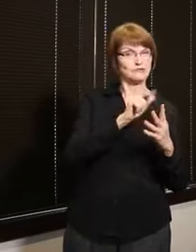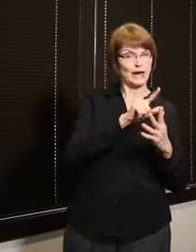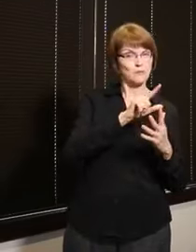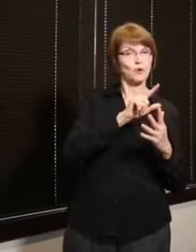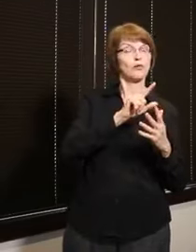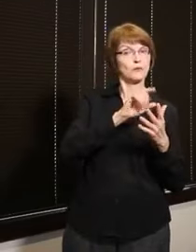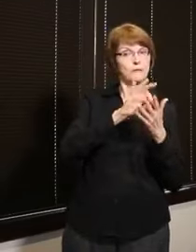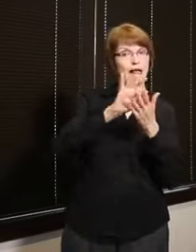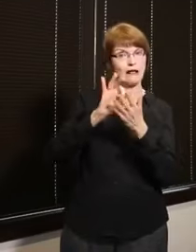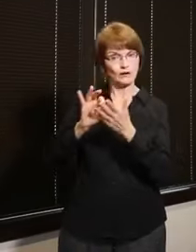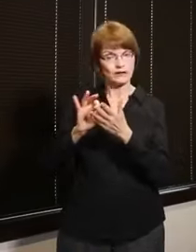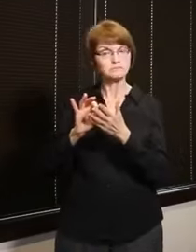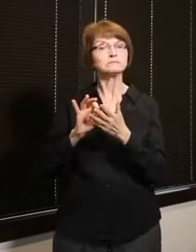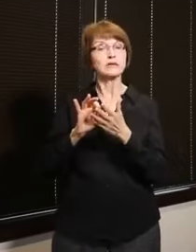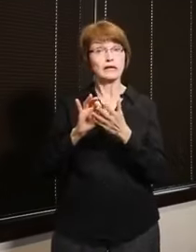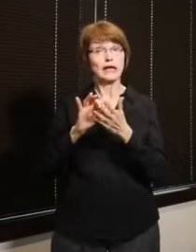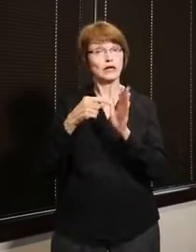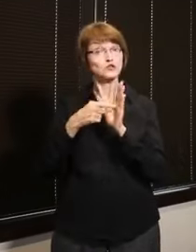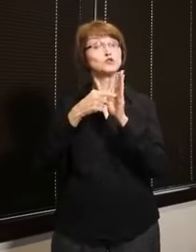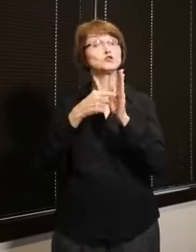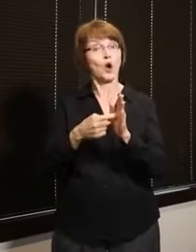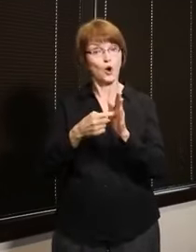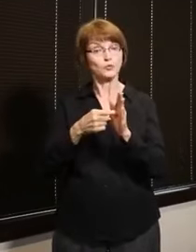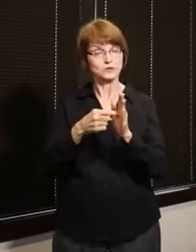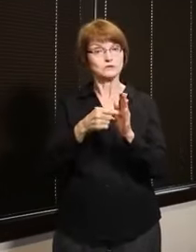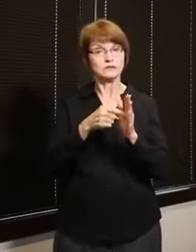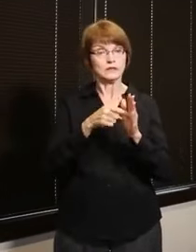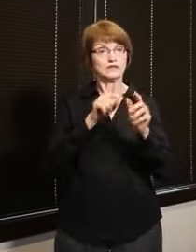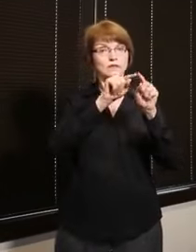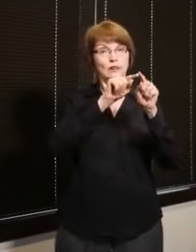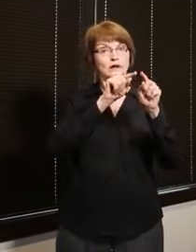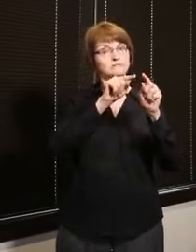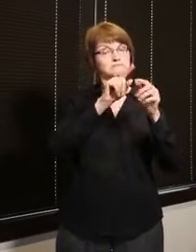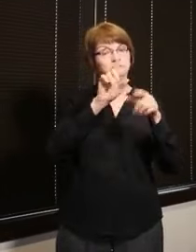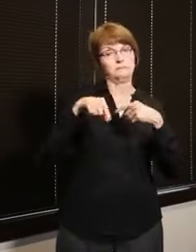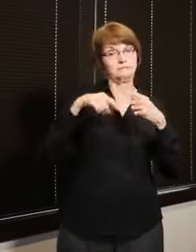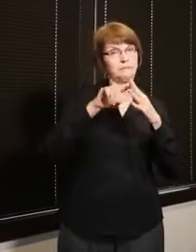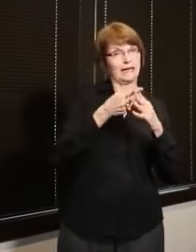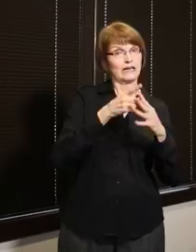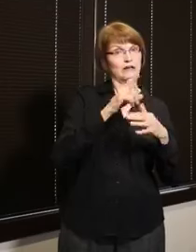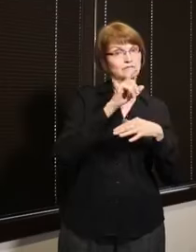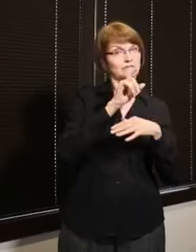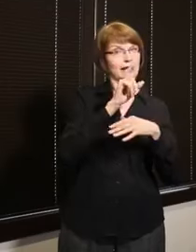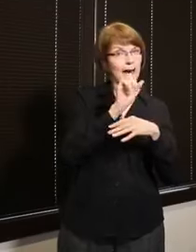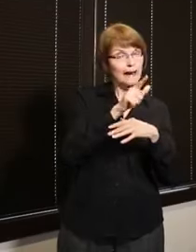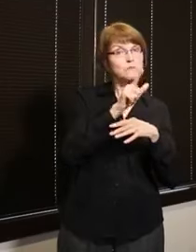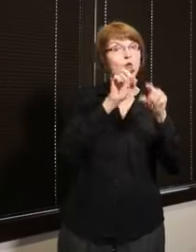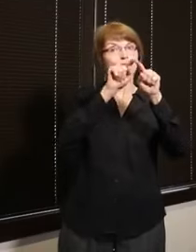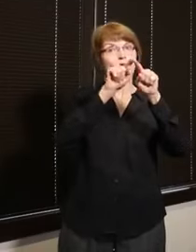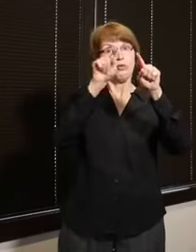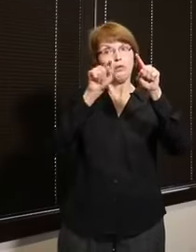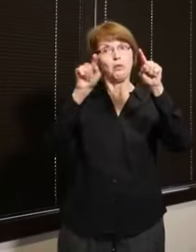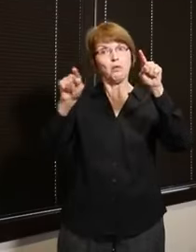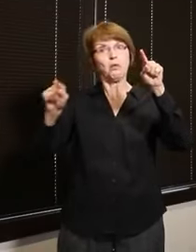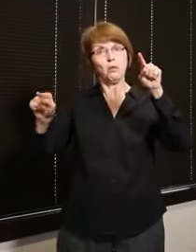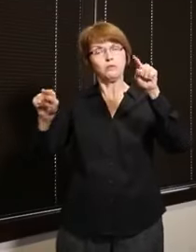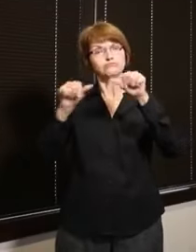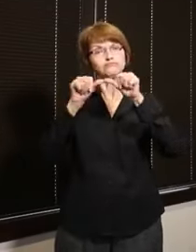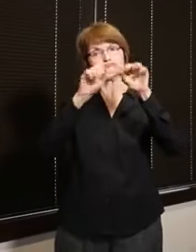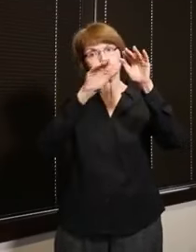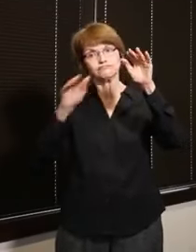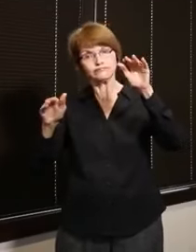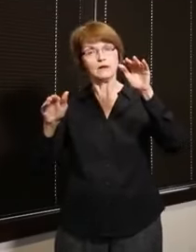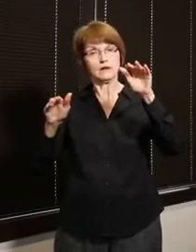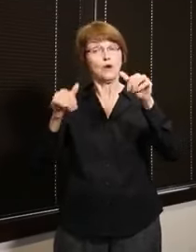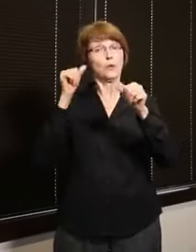a steady decline since early April. And remember, this data is lagged about 2 days, and so the latest numbers that you'll